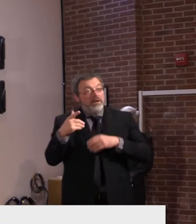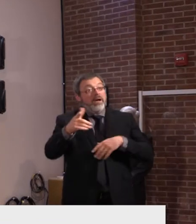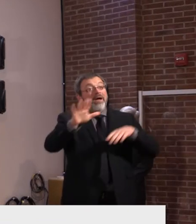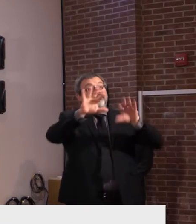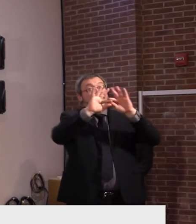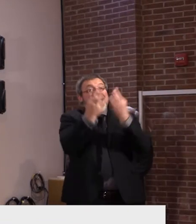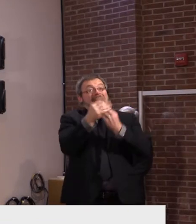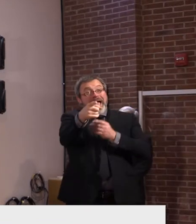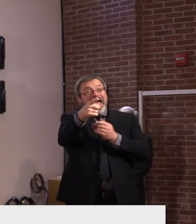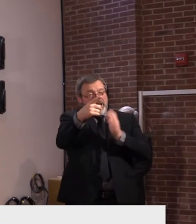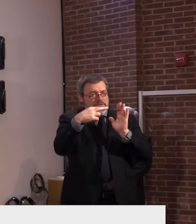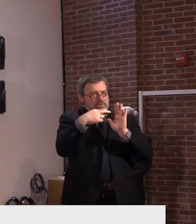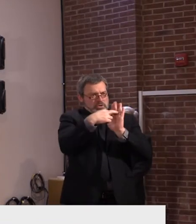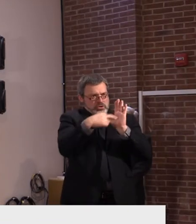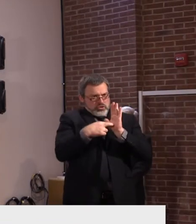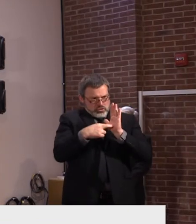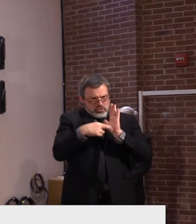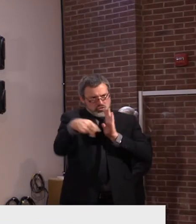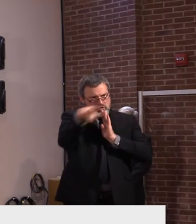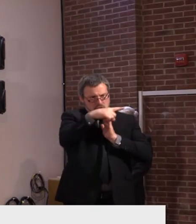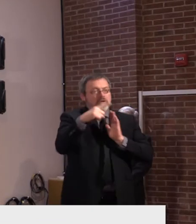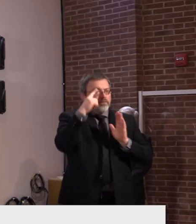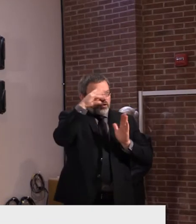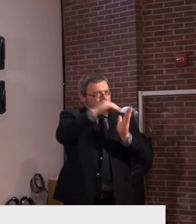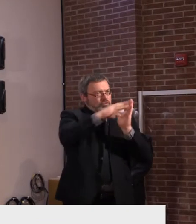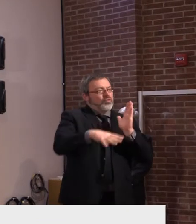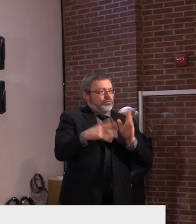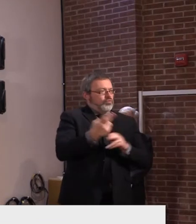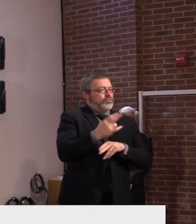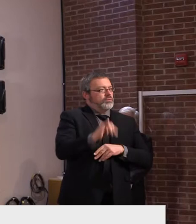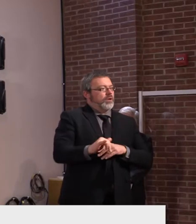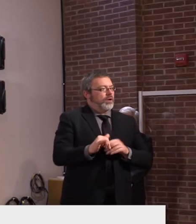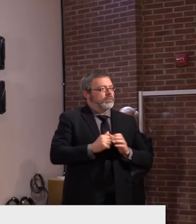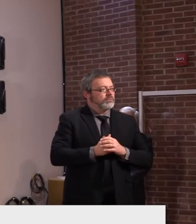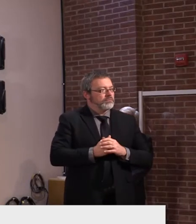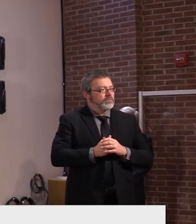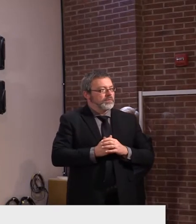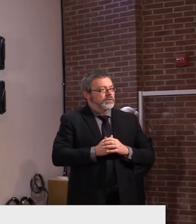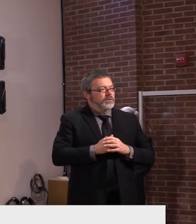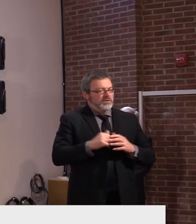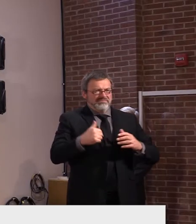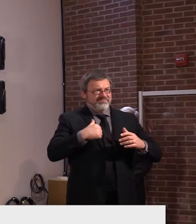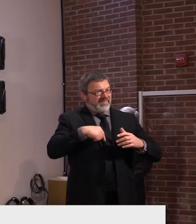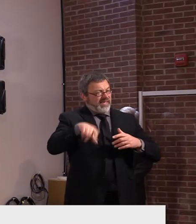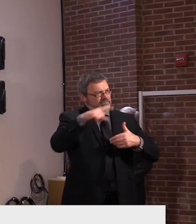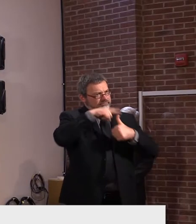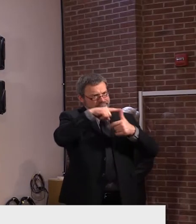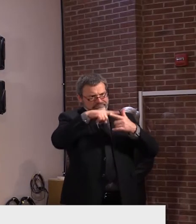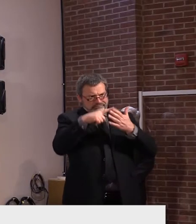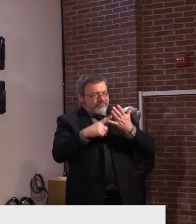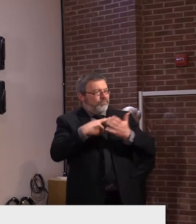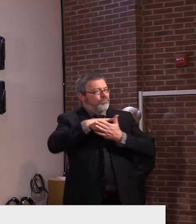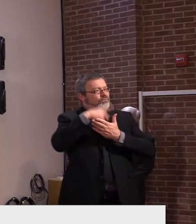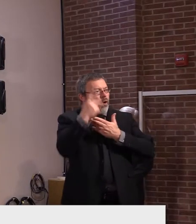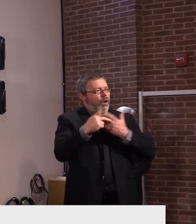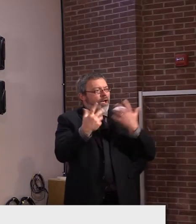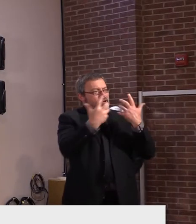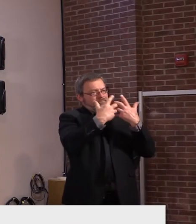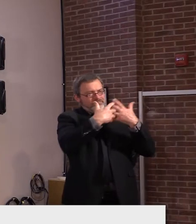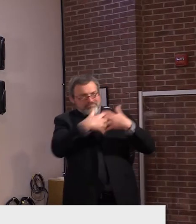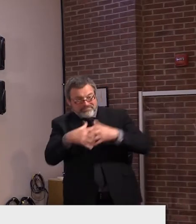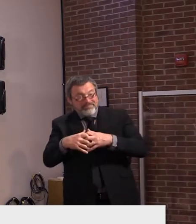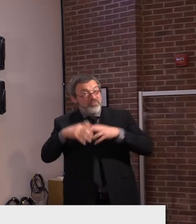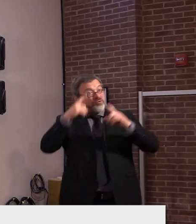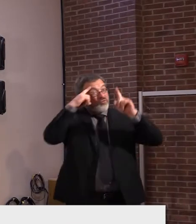programs are designed to be complementary with the goal of keeping students at school and learning. Our next steps will be to work with each school district to